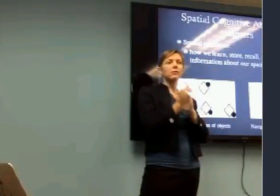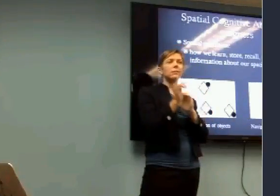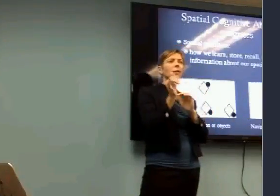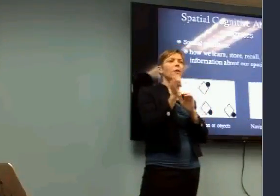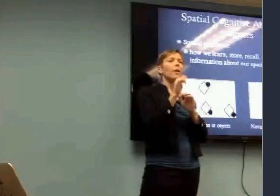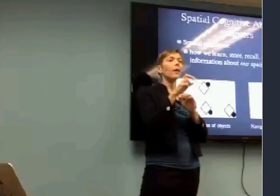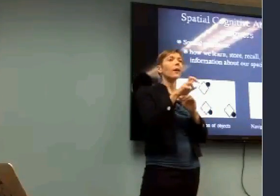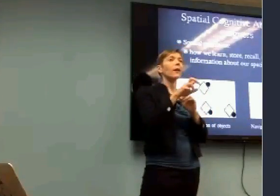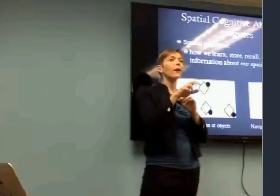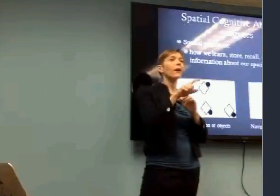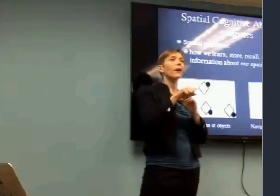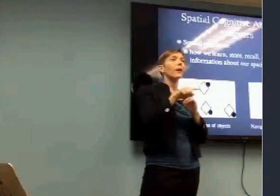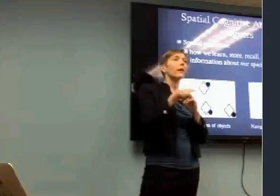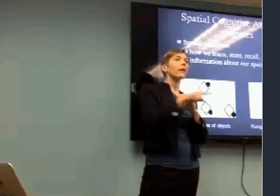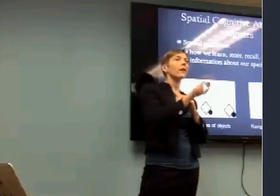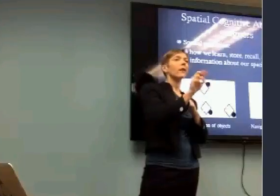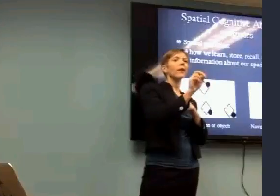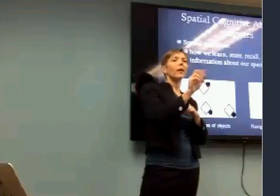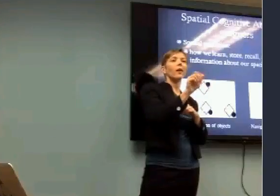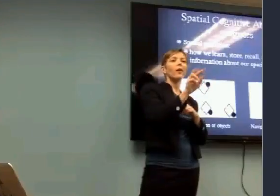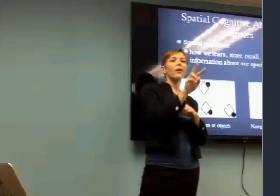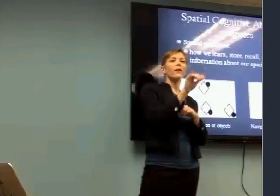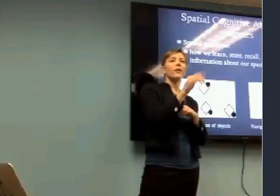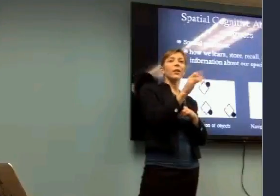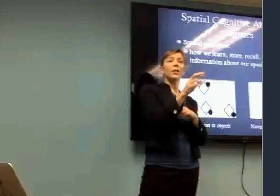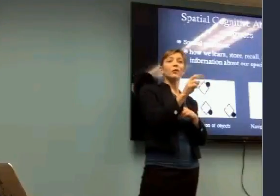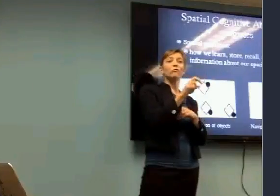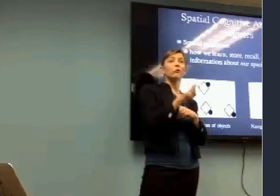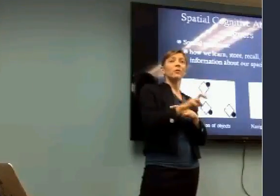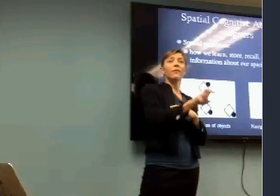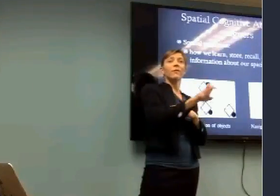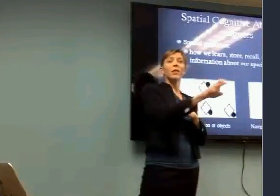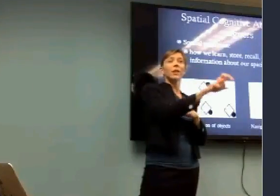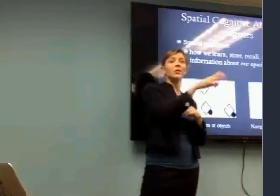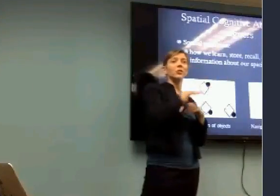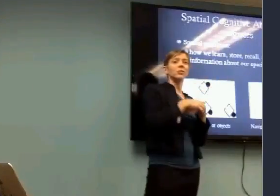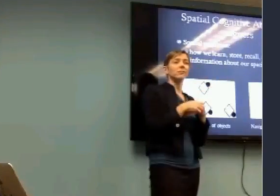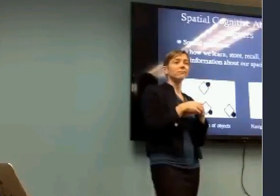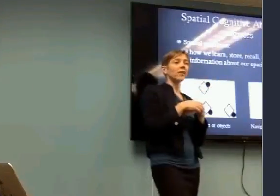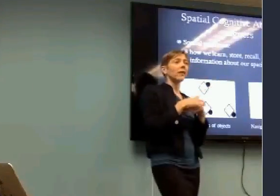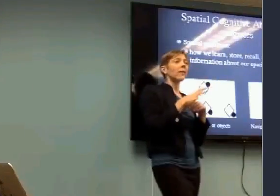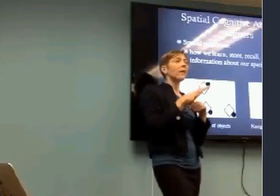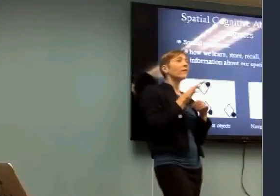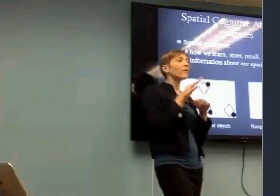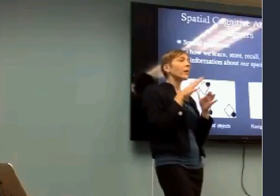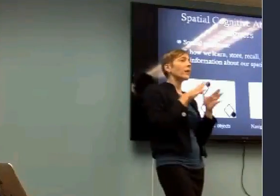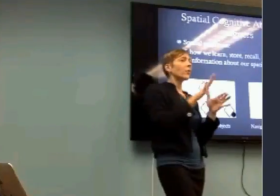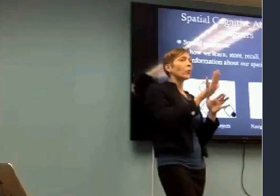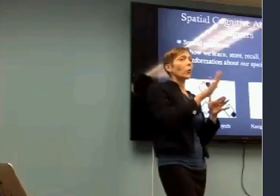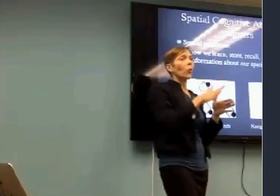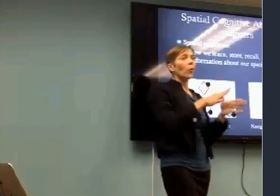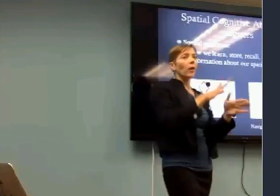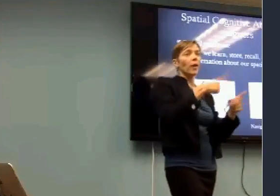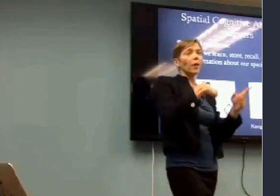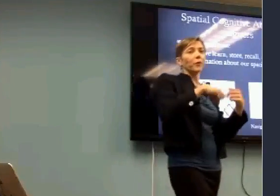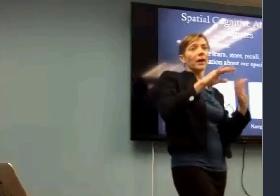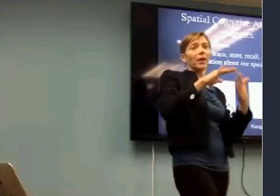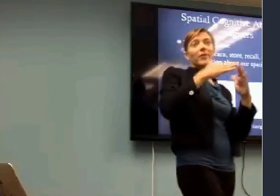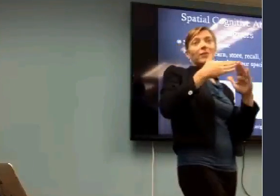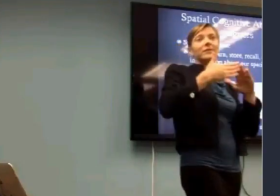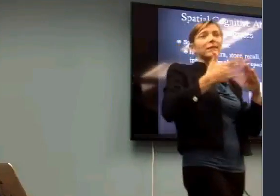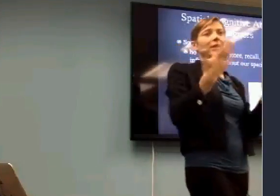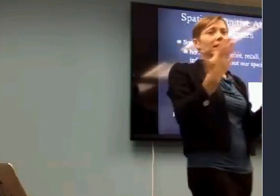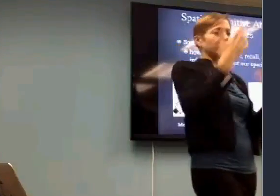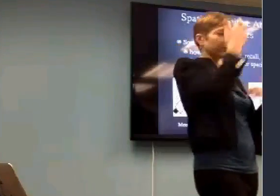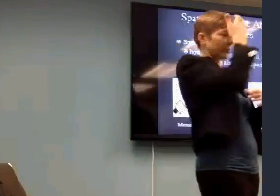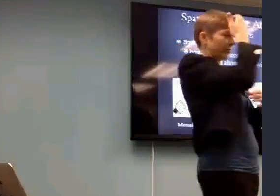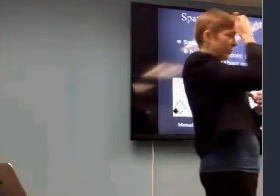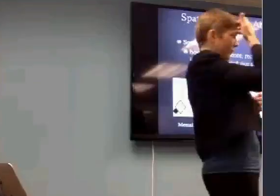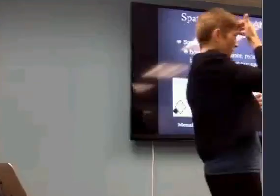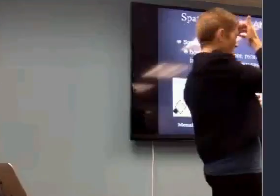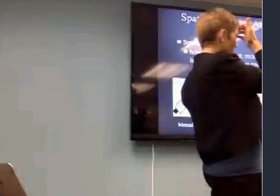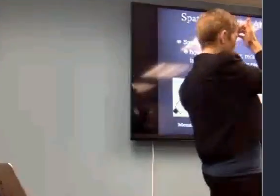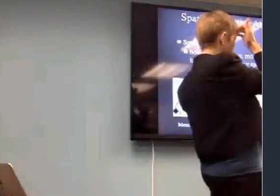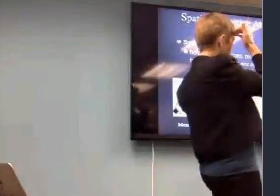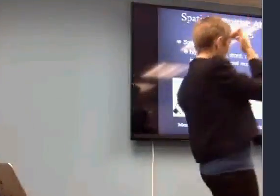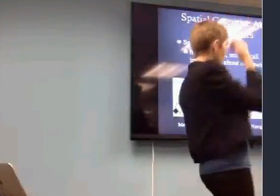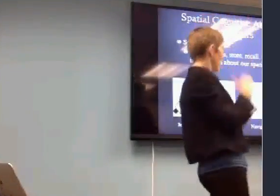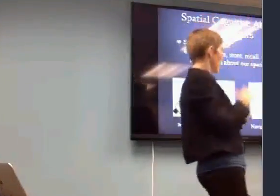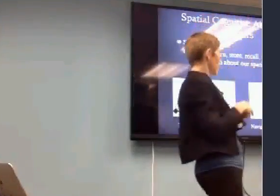type of spatial cognition skill, which is navigation in the environment. The ways in which you're able to find yourself around town,